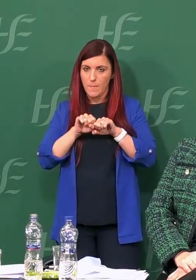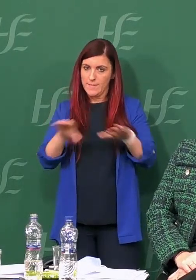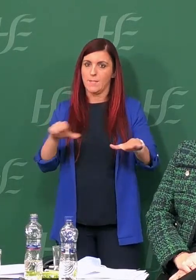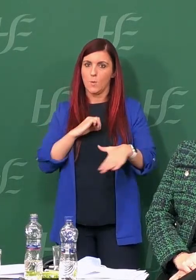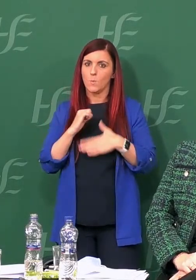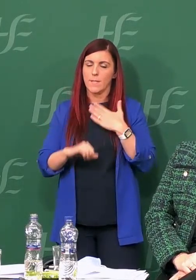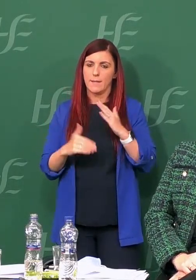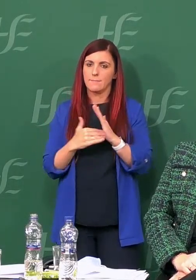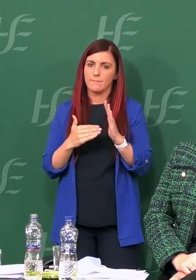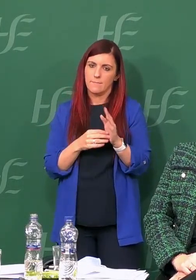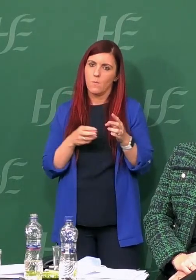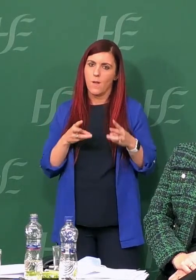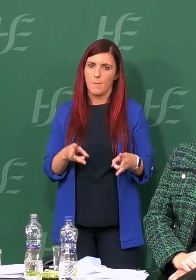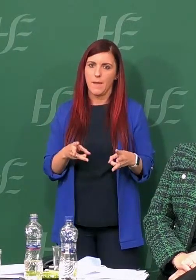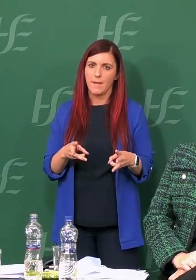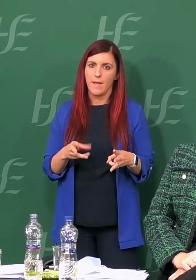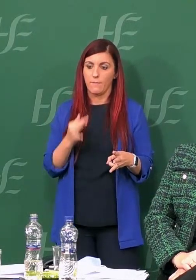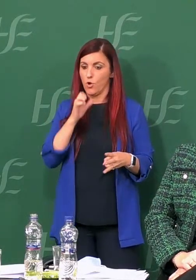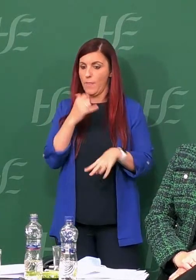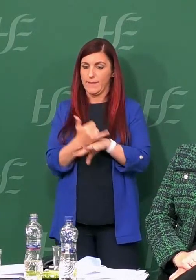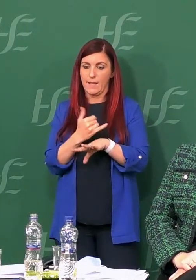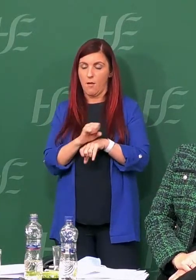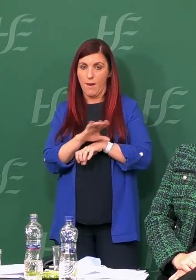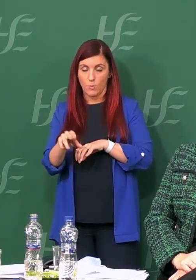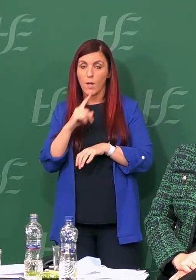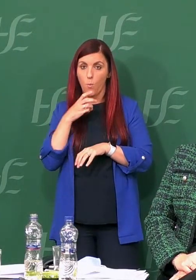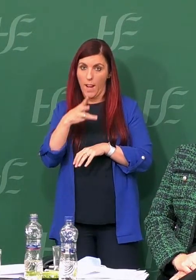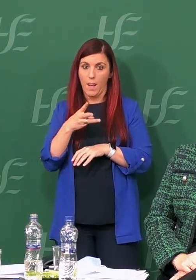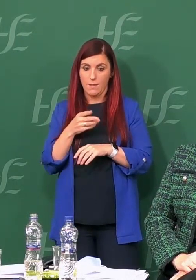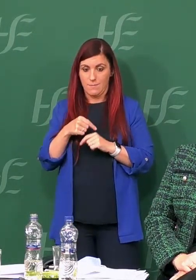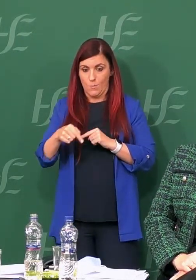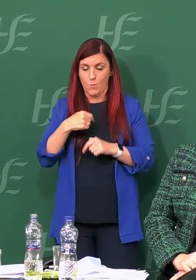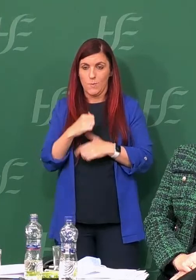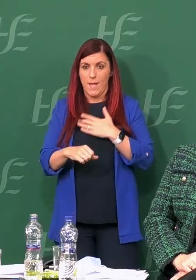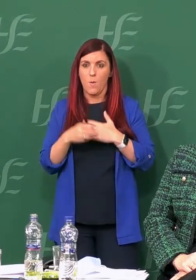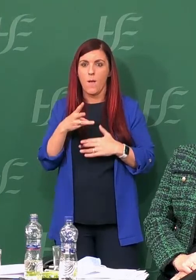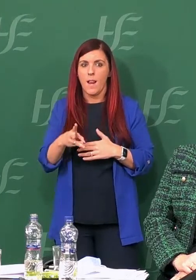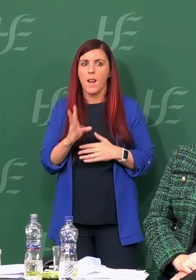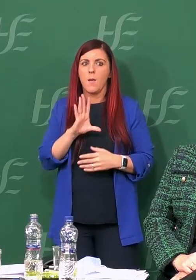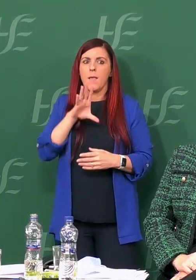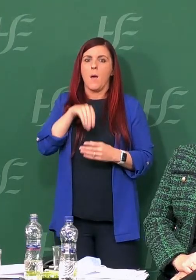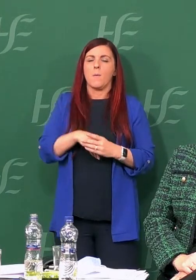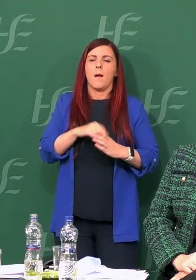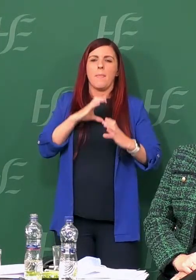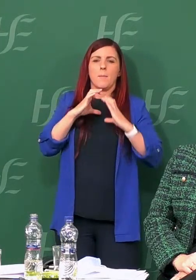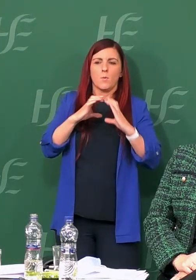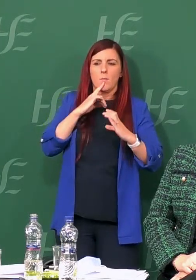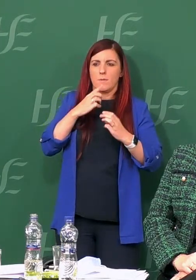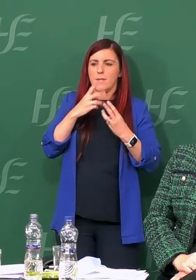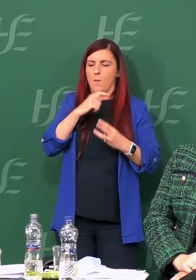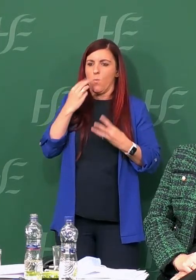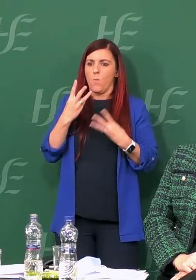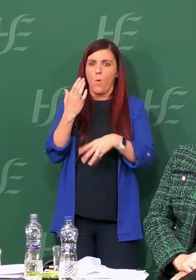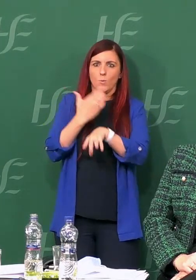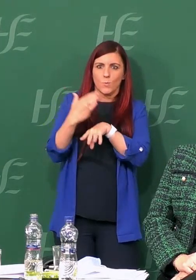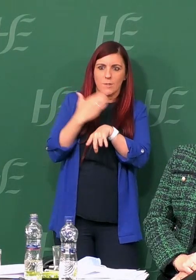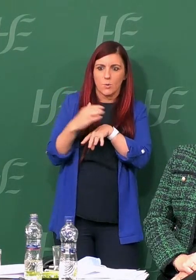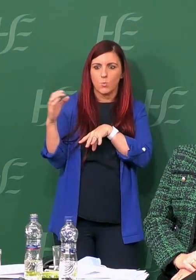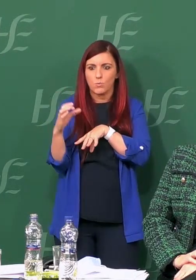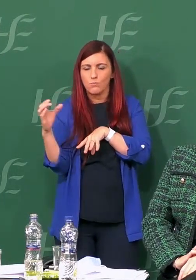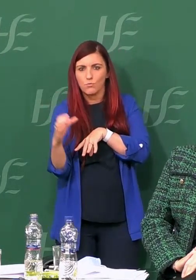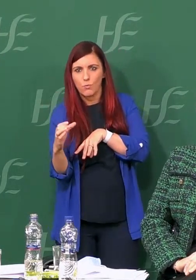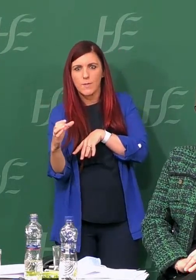certainly issuing today. It hasn't issued already on that. But that was the purpose of the communication, to keep things moving and so people don't stop. And